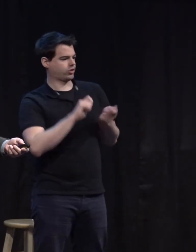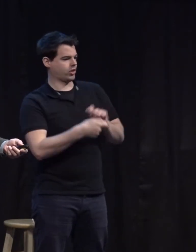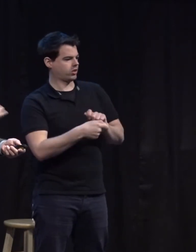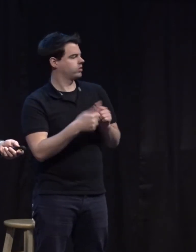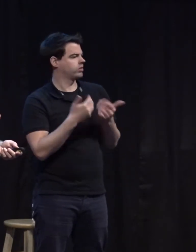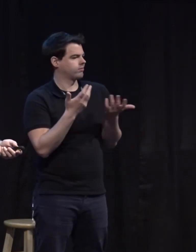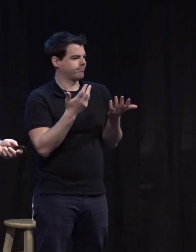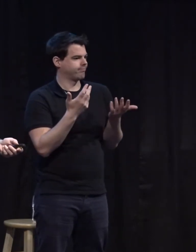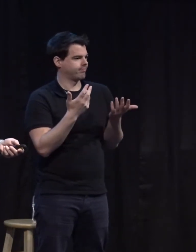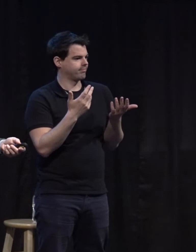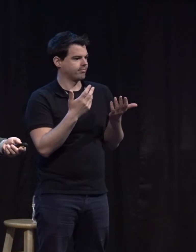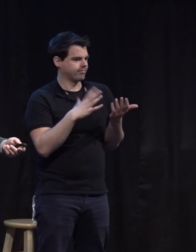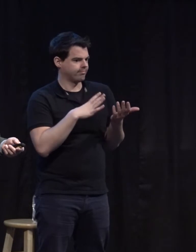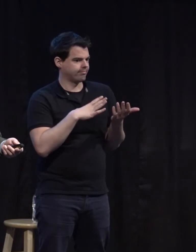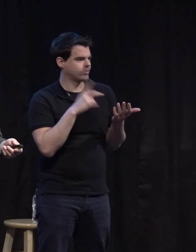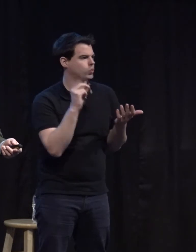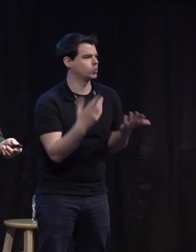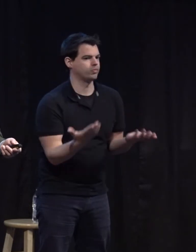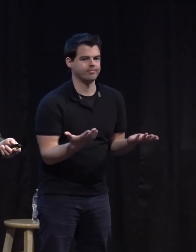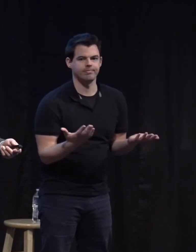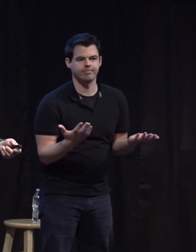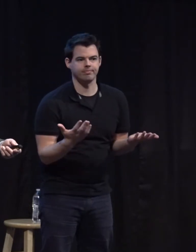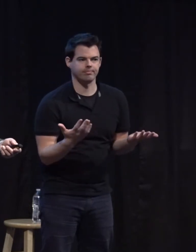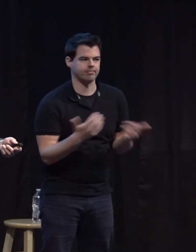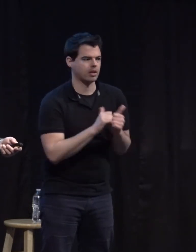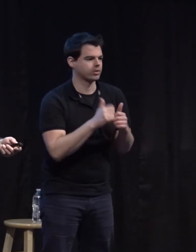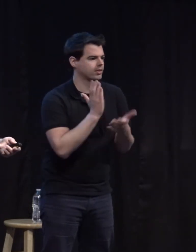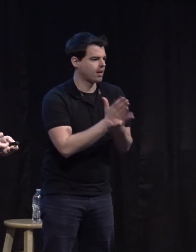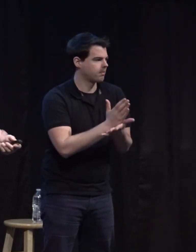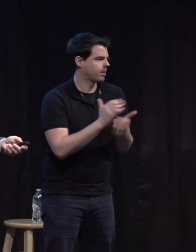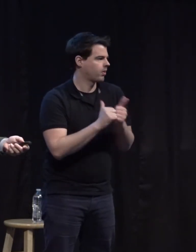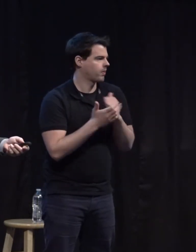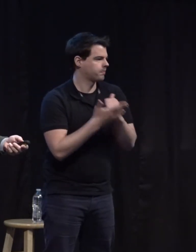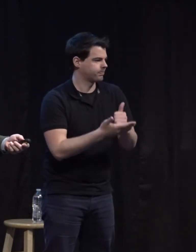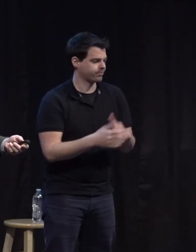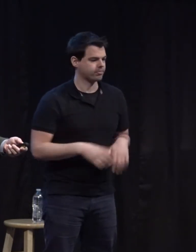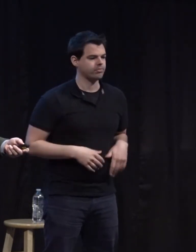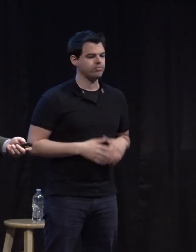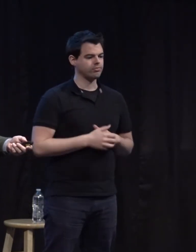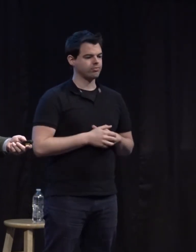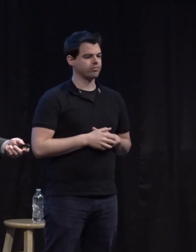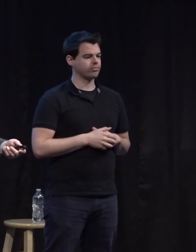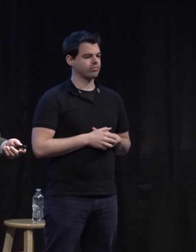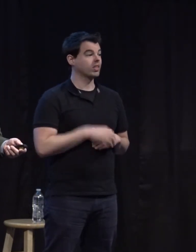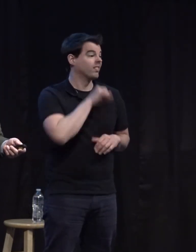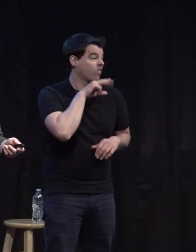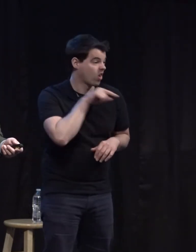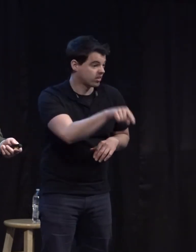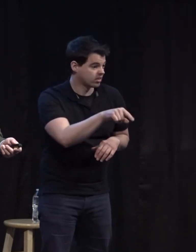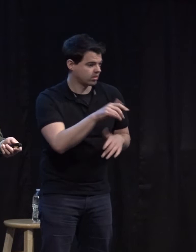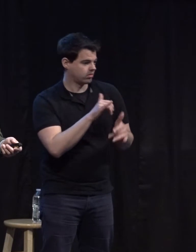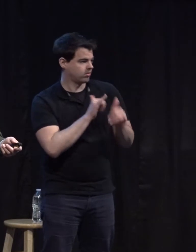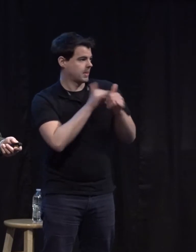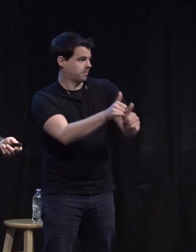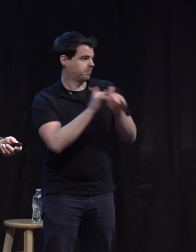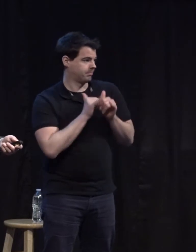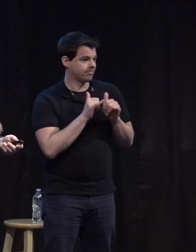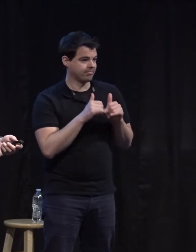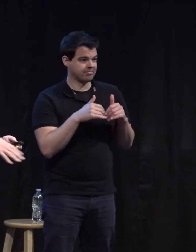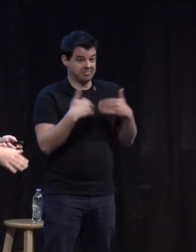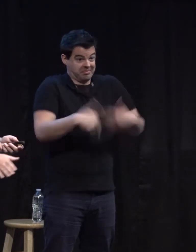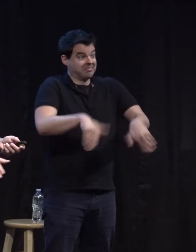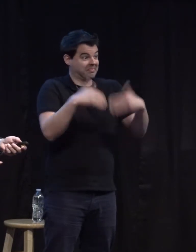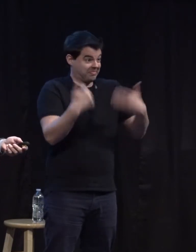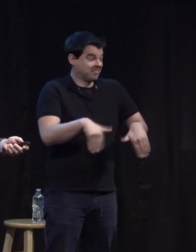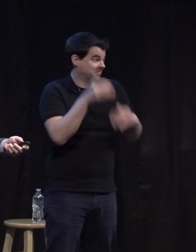So the frogs are vertebrates. Like us. Genetically, we're more similar than you'd care to admit. And we